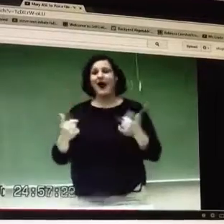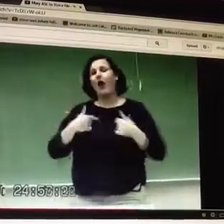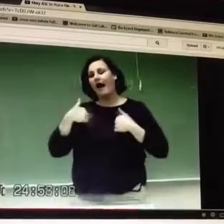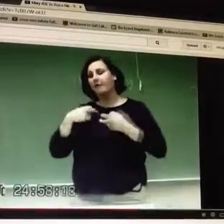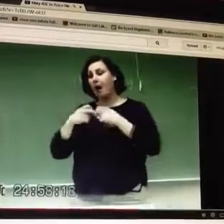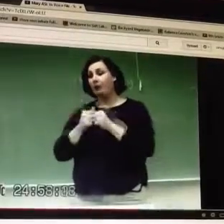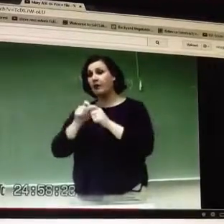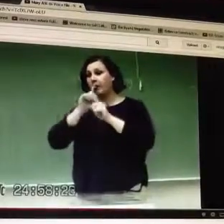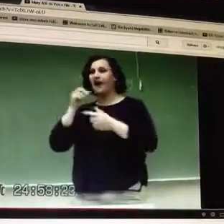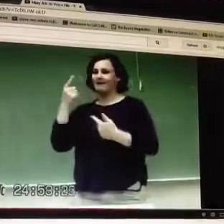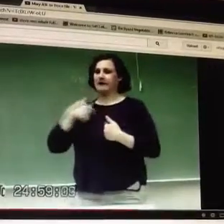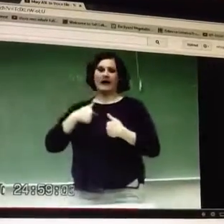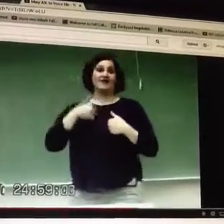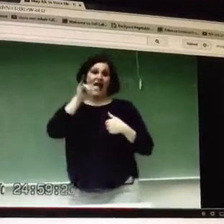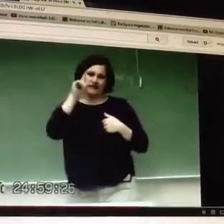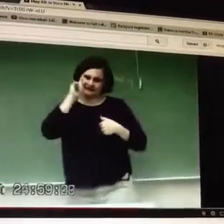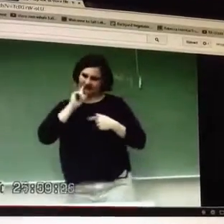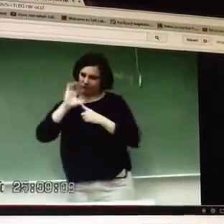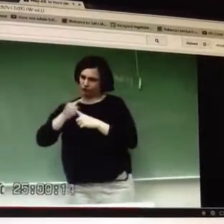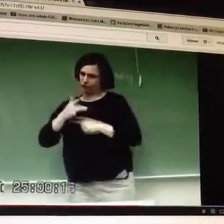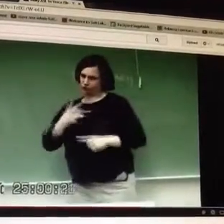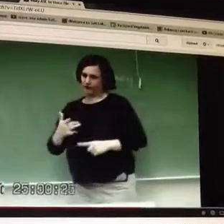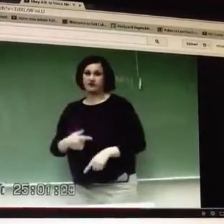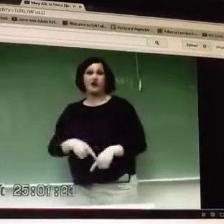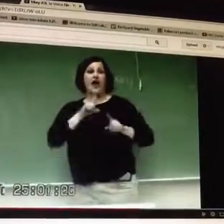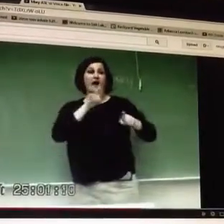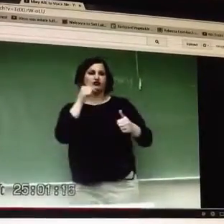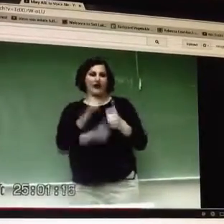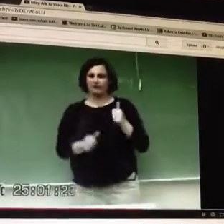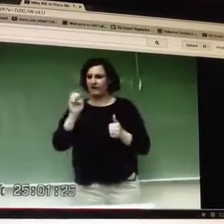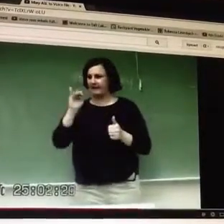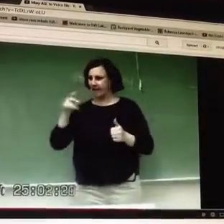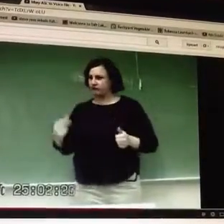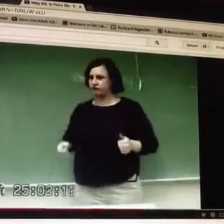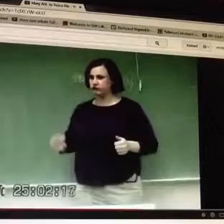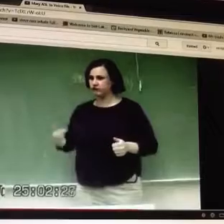So I have things like responding to email. That takes about 30 minutes.